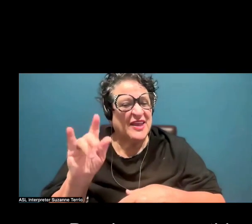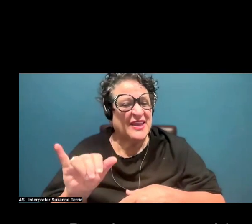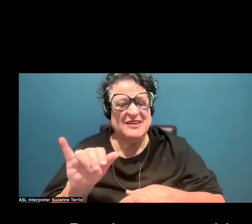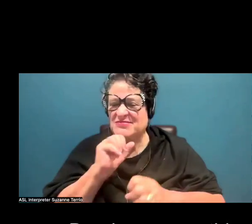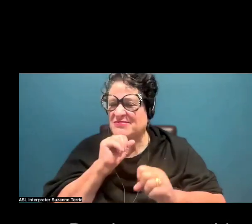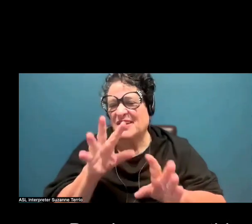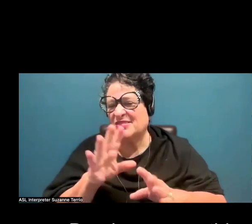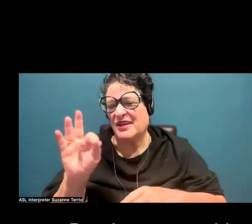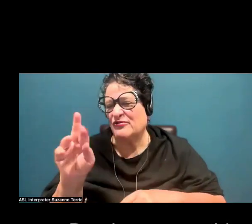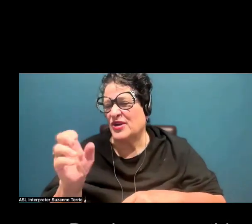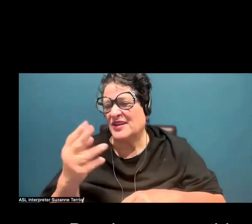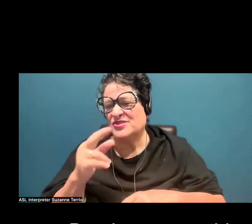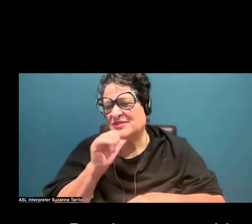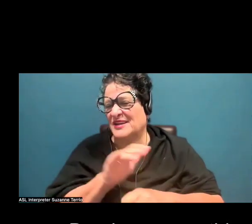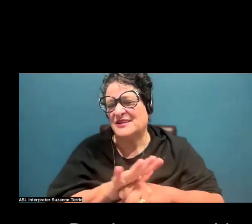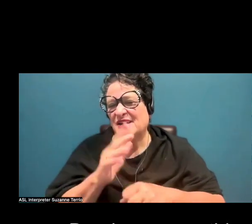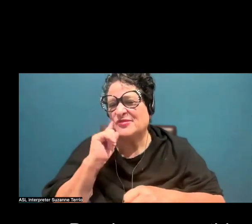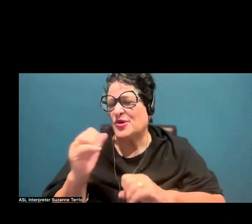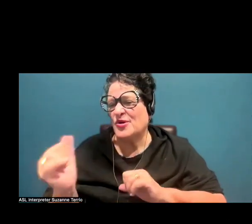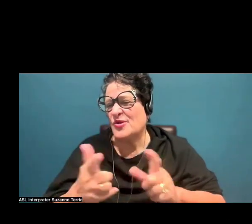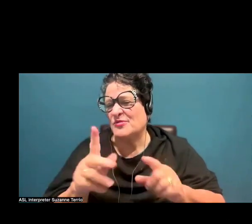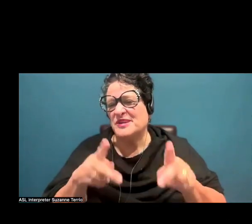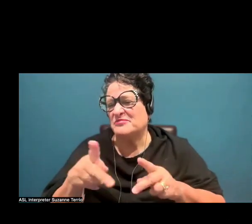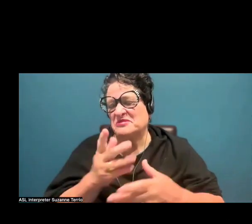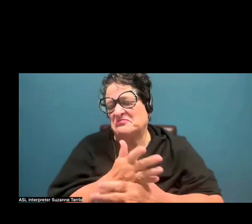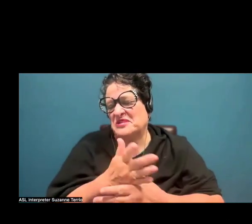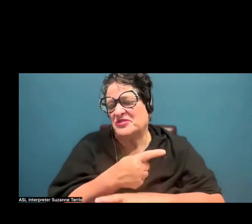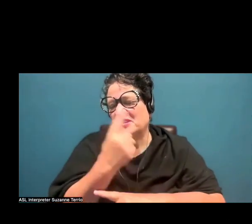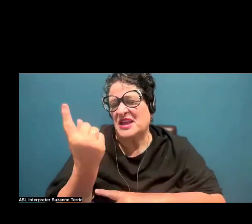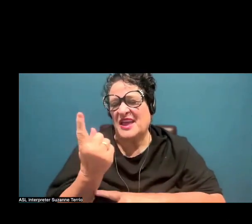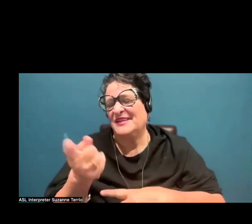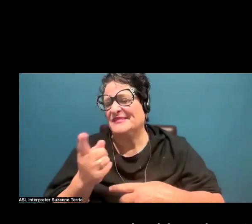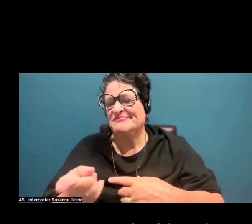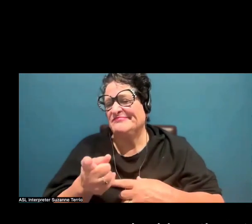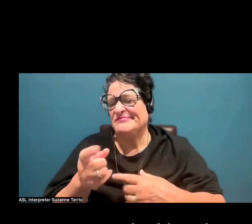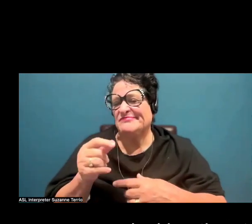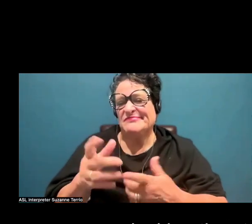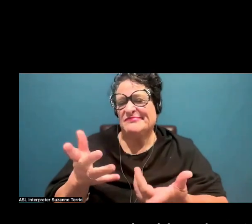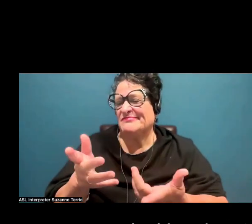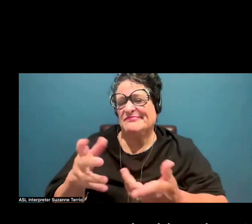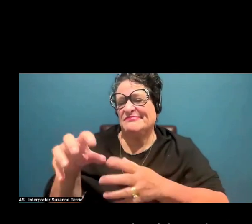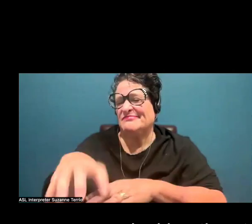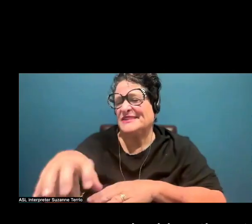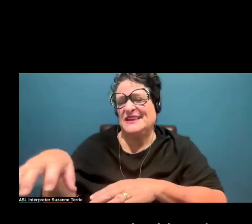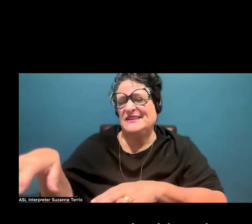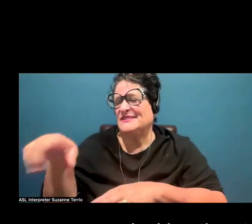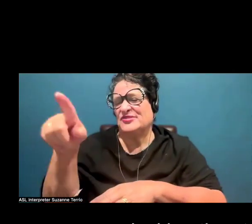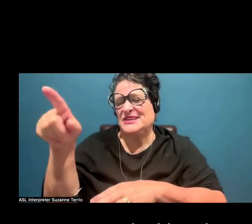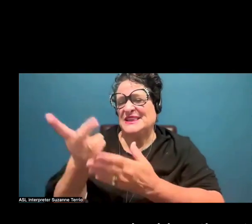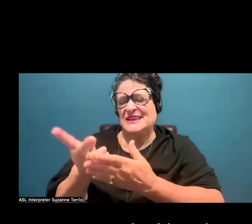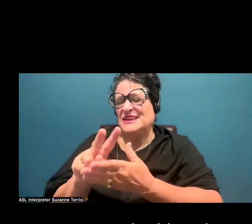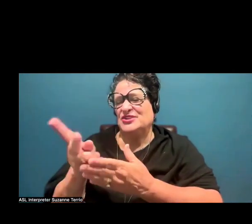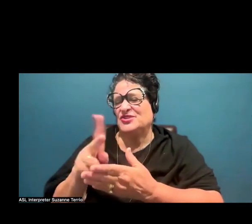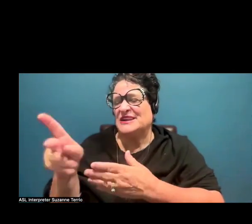fresh, never enough for everyone. And on an average day, meals are just Welch in the kitchen, unlocking the storage closet and parceling out the